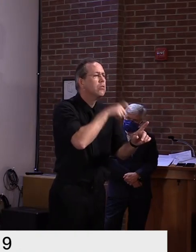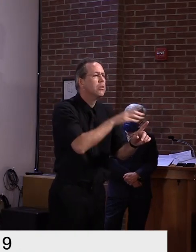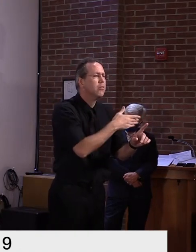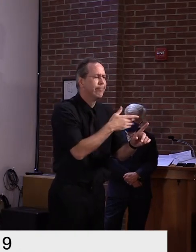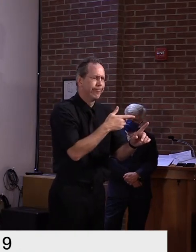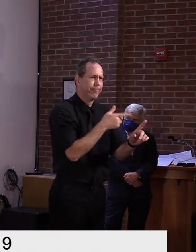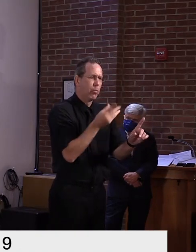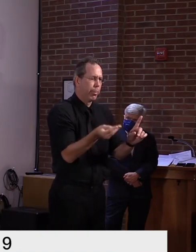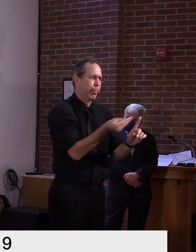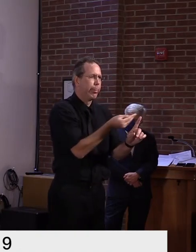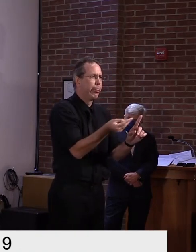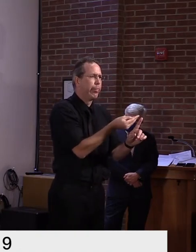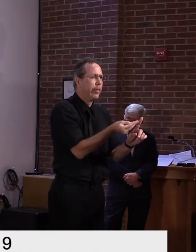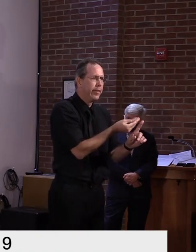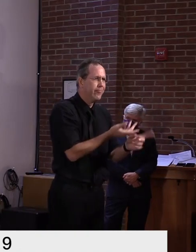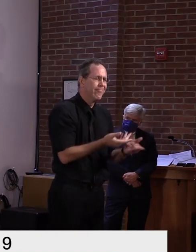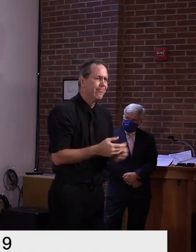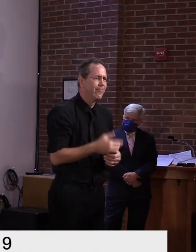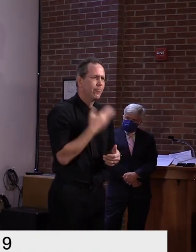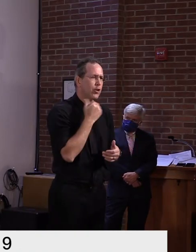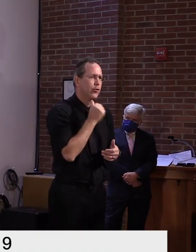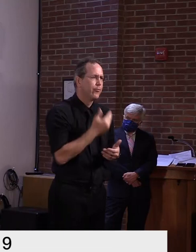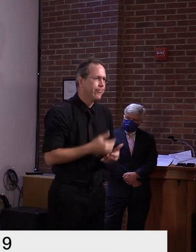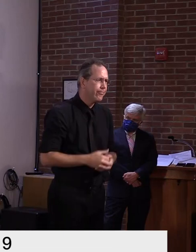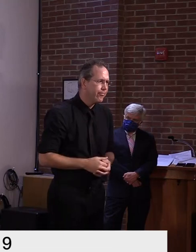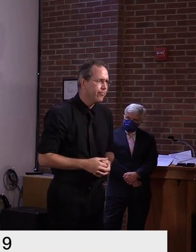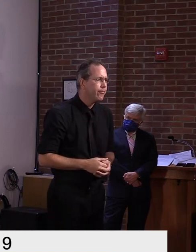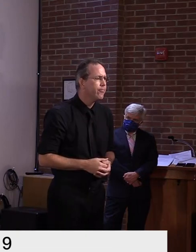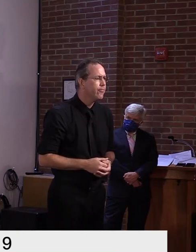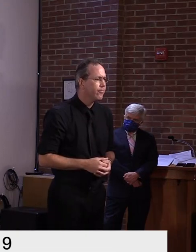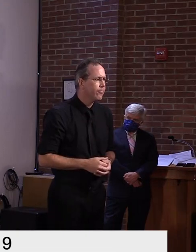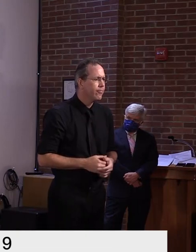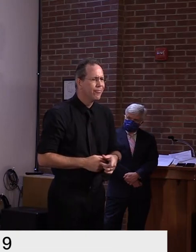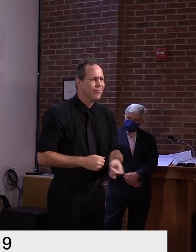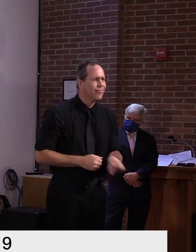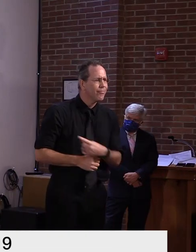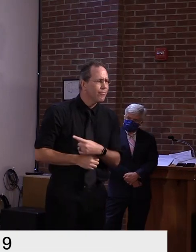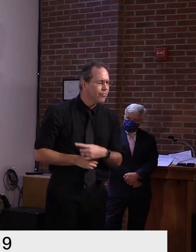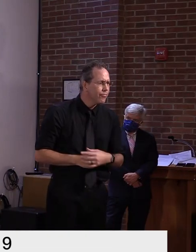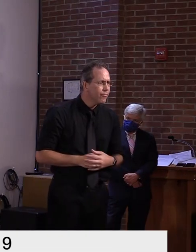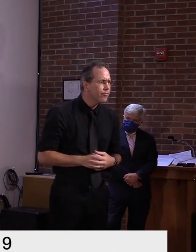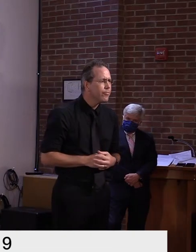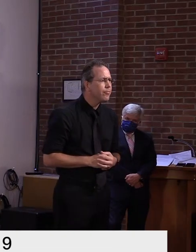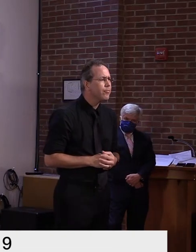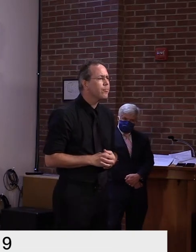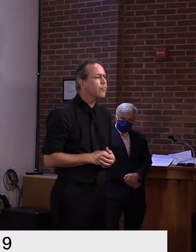right. Thank you so much. No, I'll just end by saying it's not like there's abundant federal guidance on that.